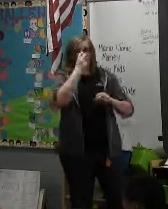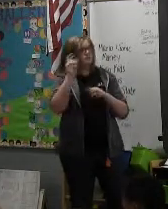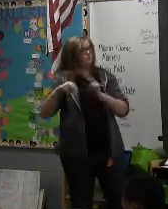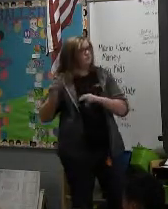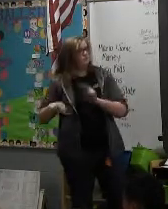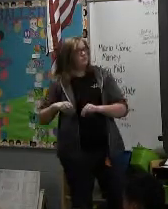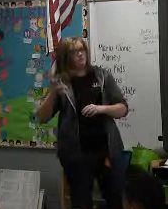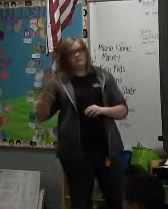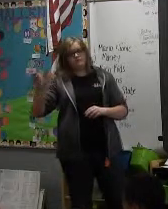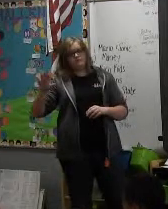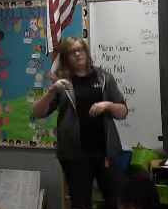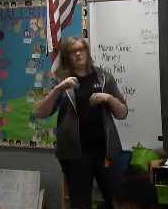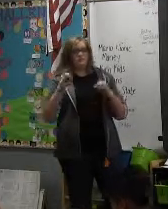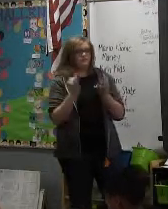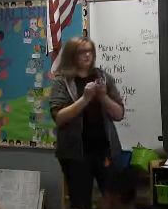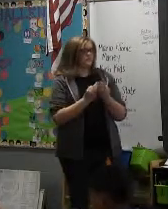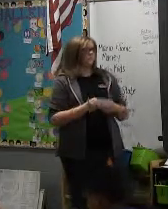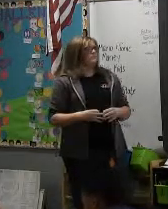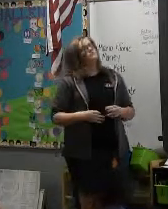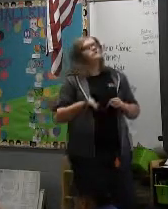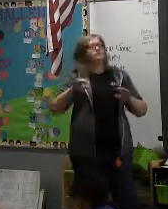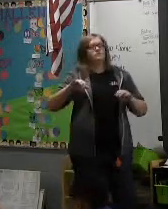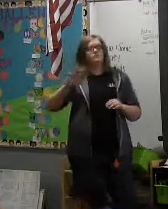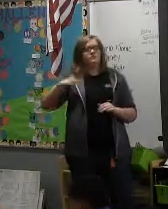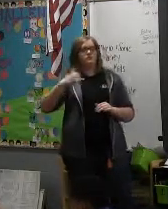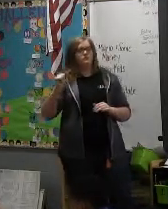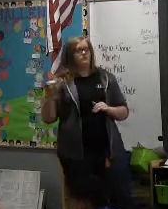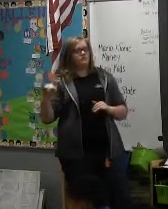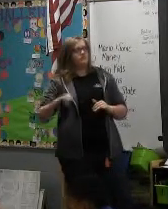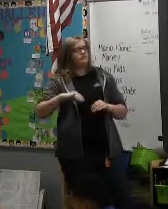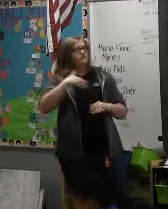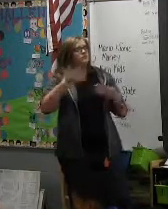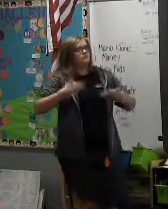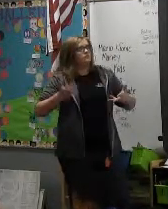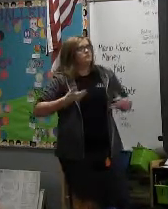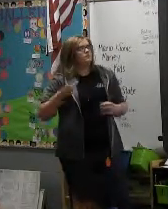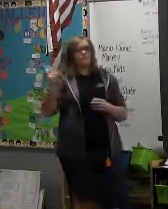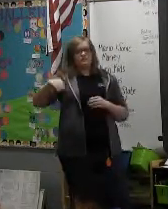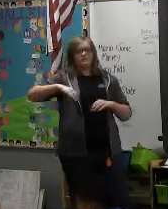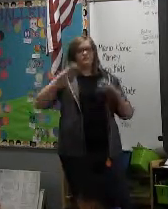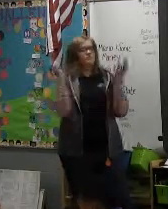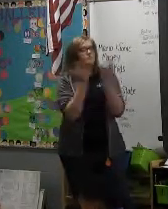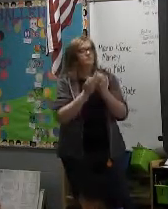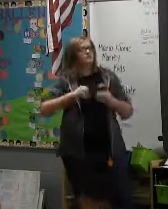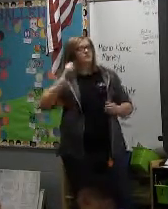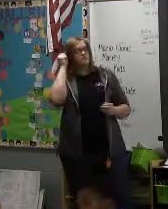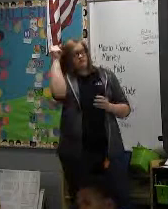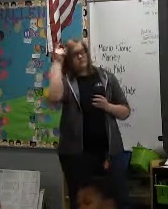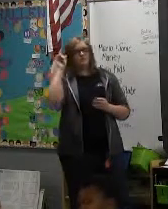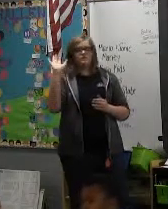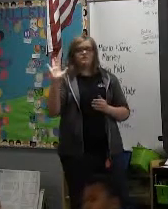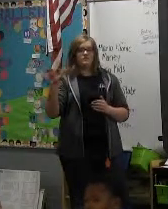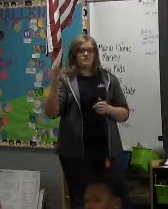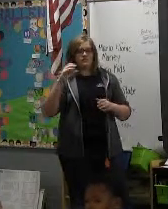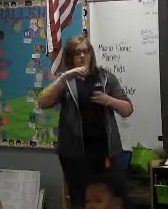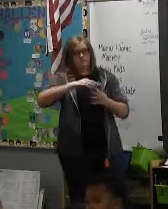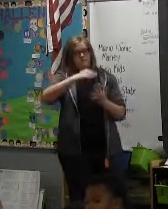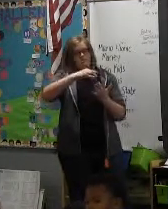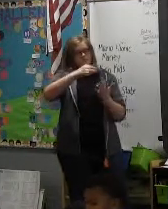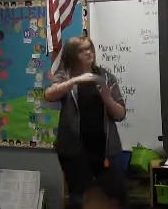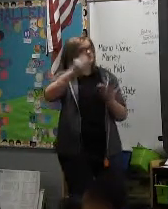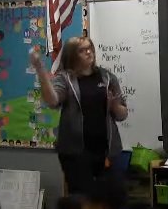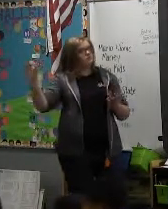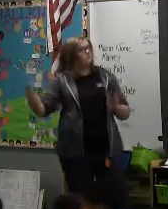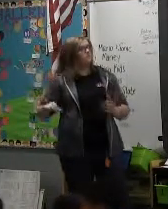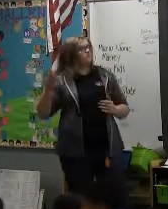Jay was happy his family understood his choice. He was glad he had the courage to follow his dreams. But most of